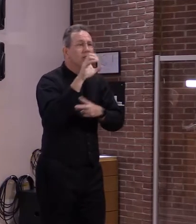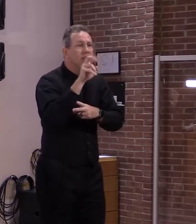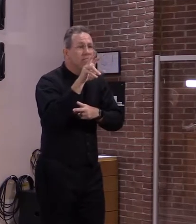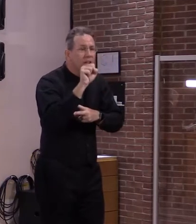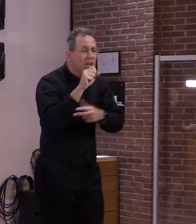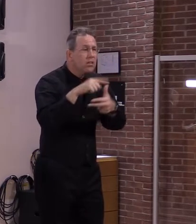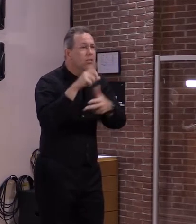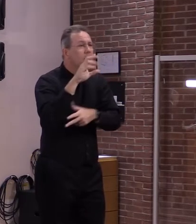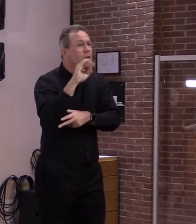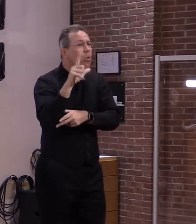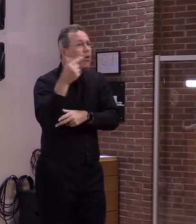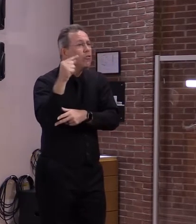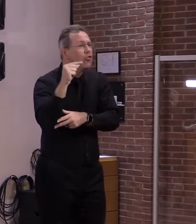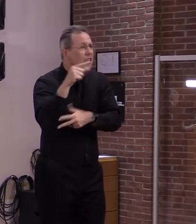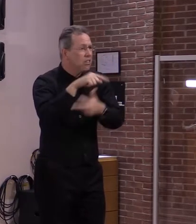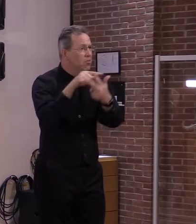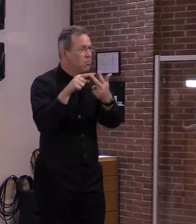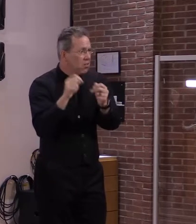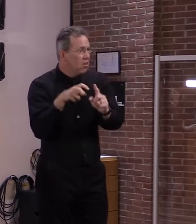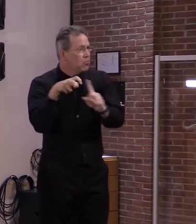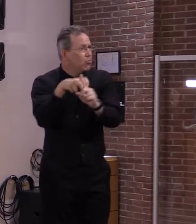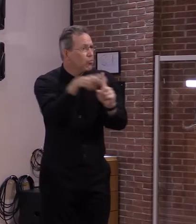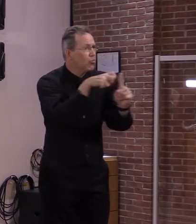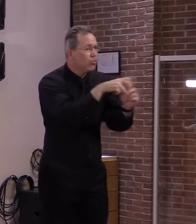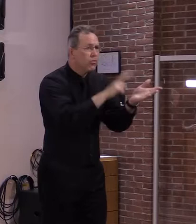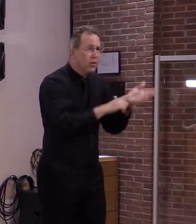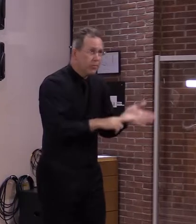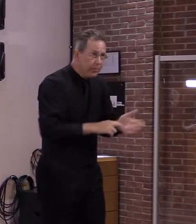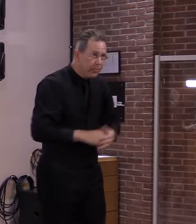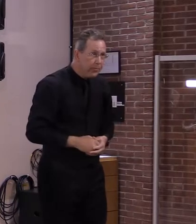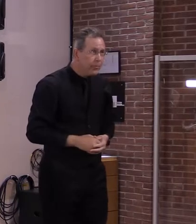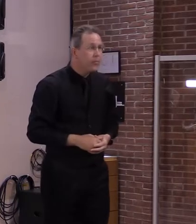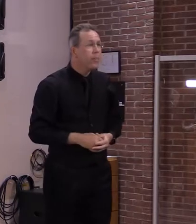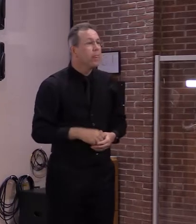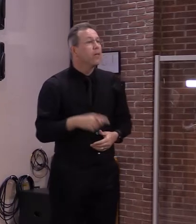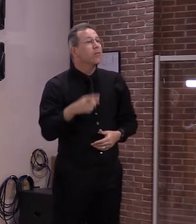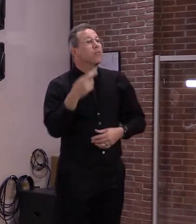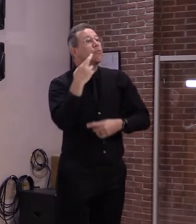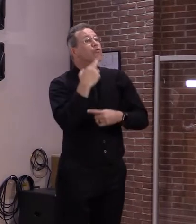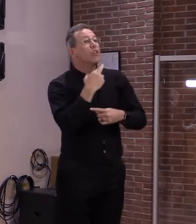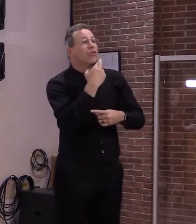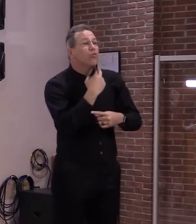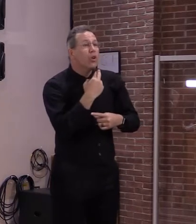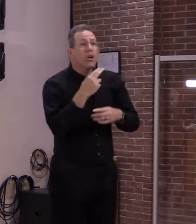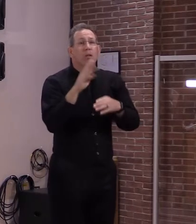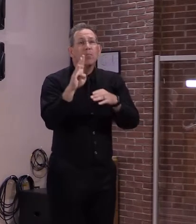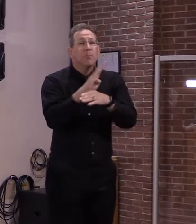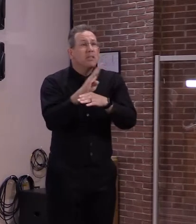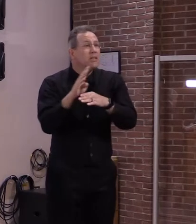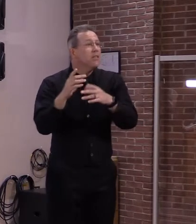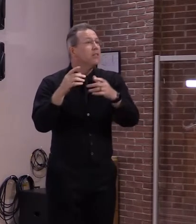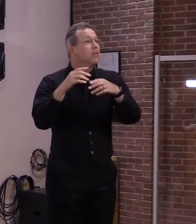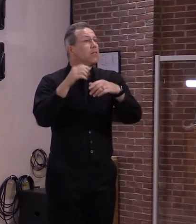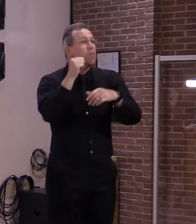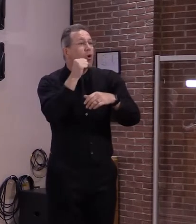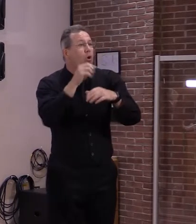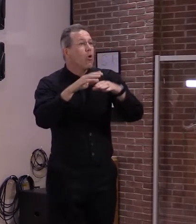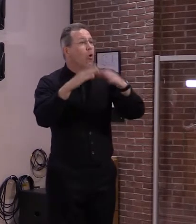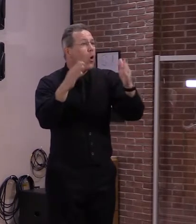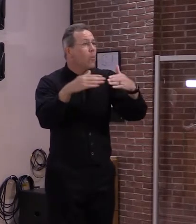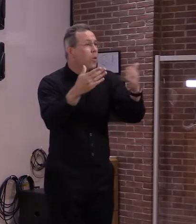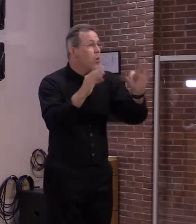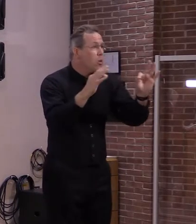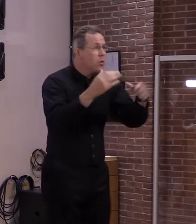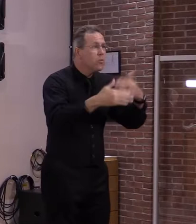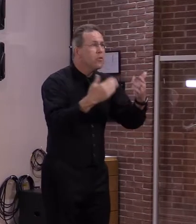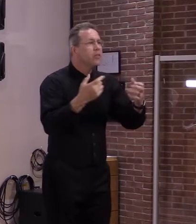for restaurant, hospitality, and tourism workers has been completed. We do have an event scheduled at